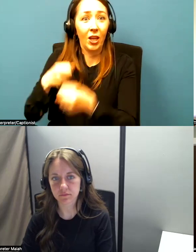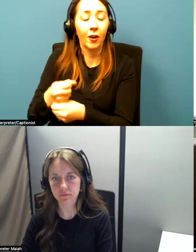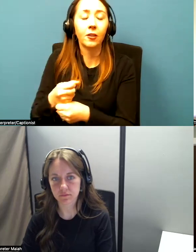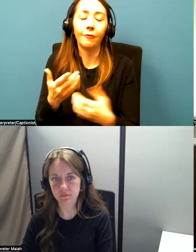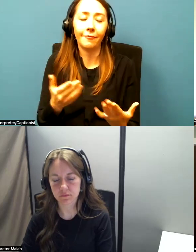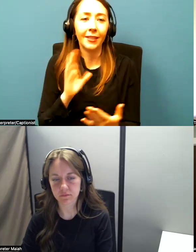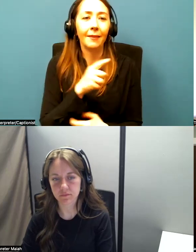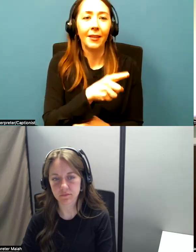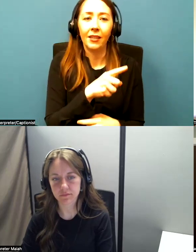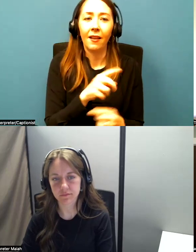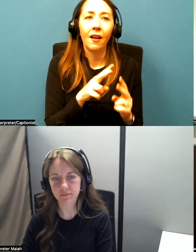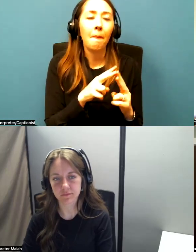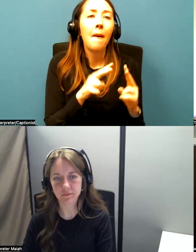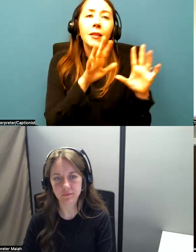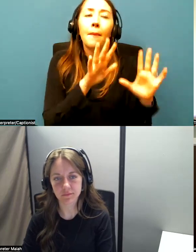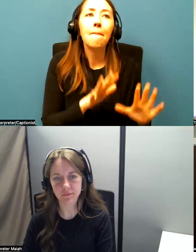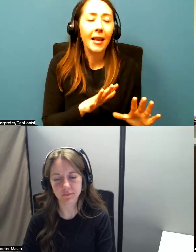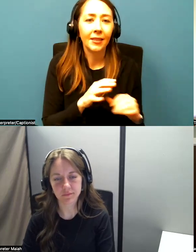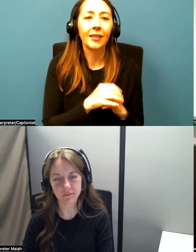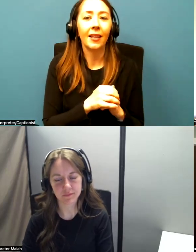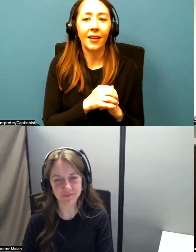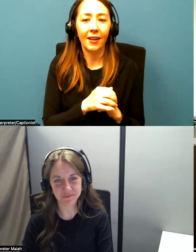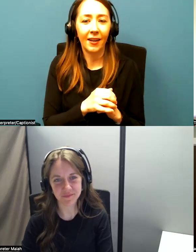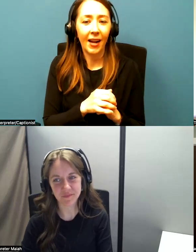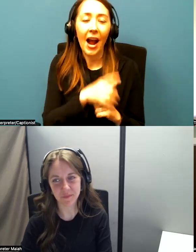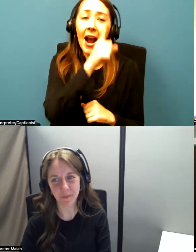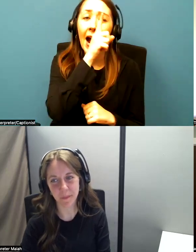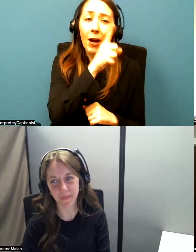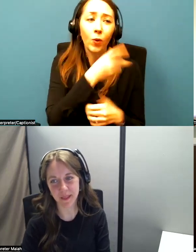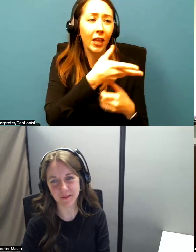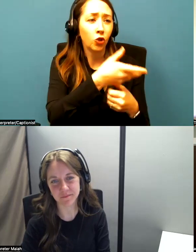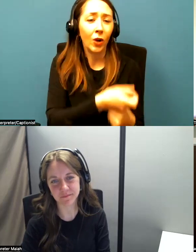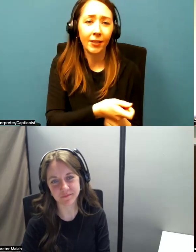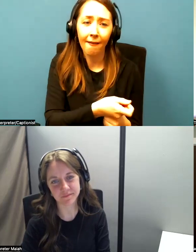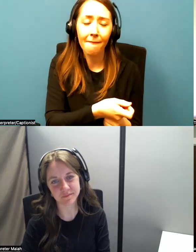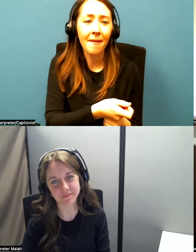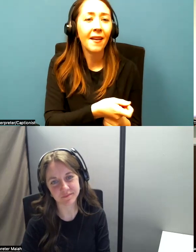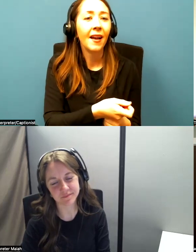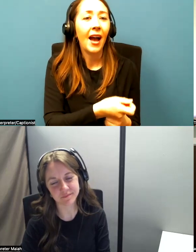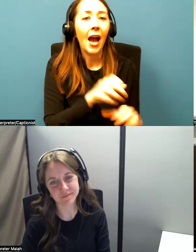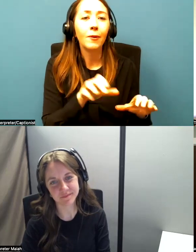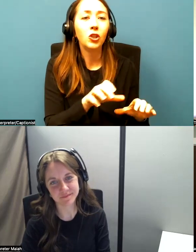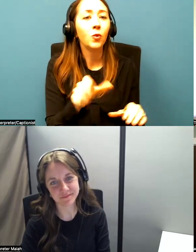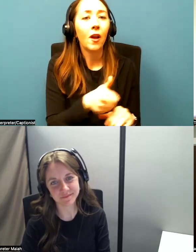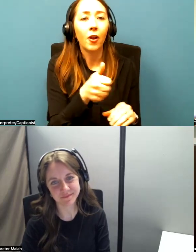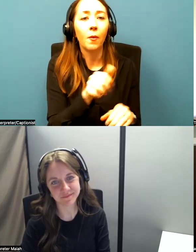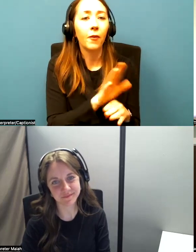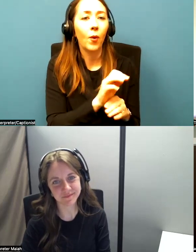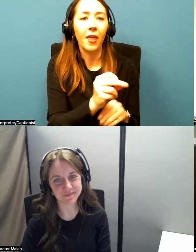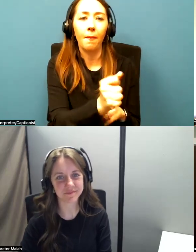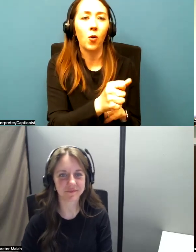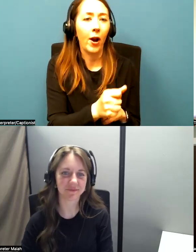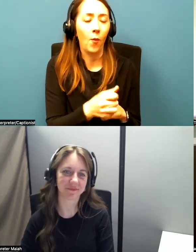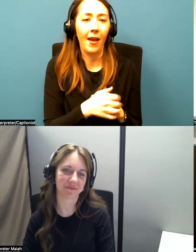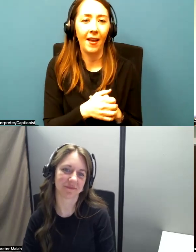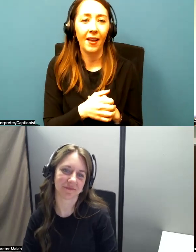out he's amazing. I really trust him. I would do another movie with him in a heartbeat.